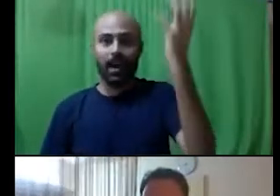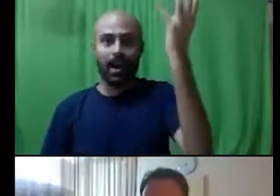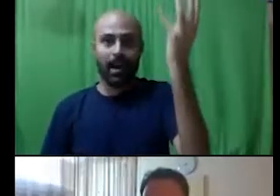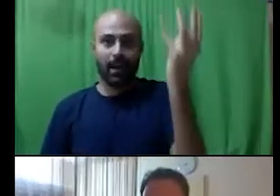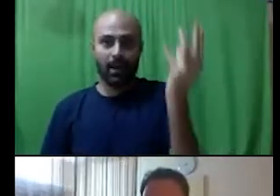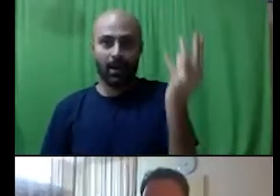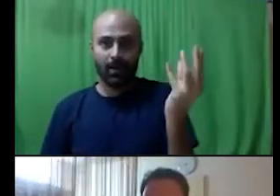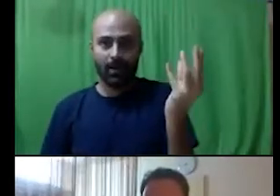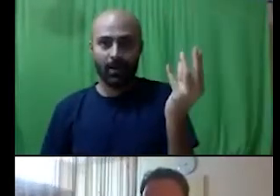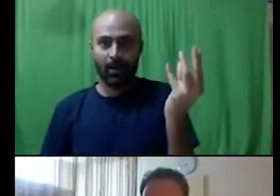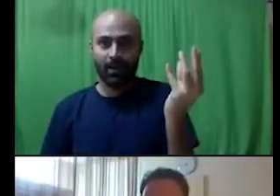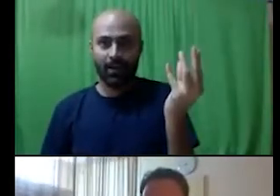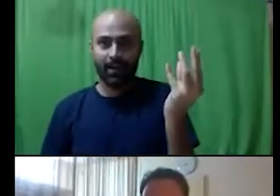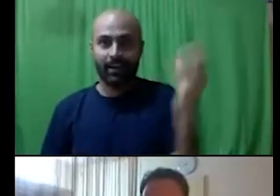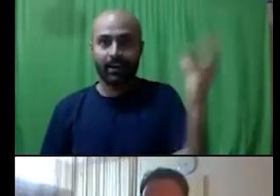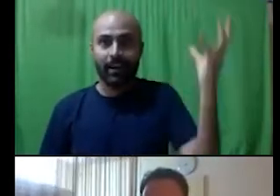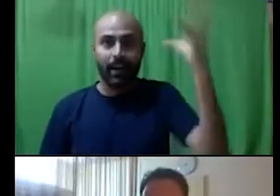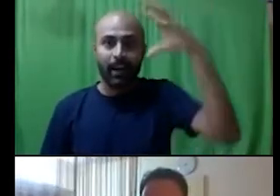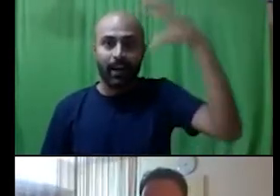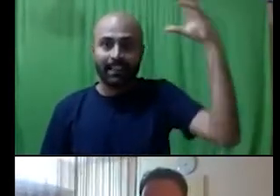Great. Good evening.